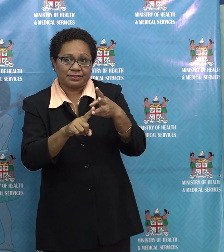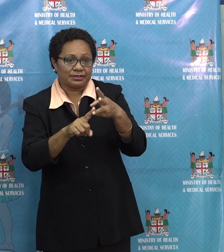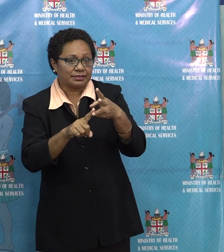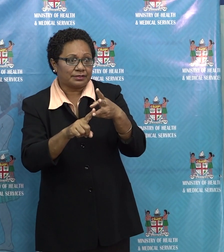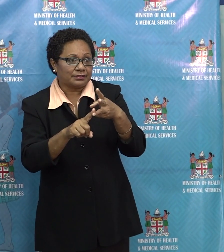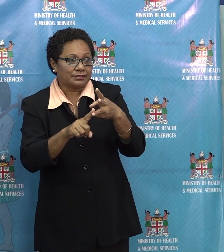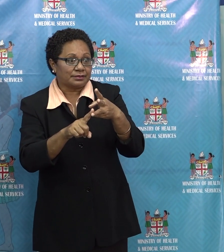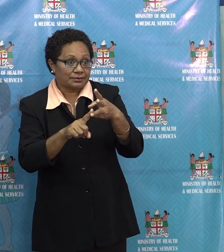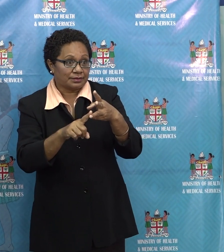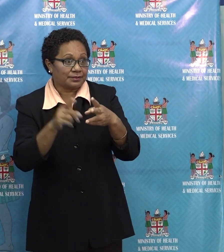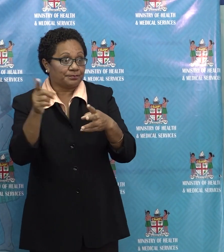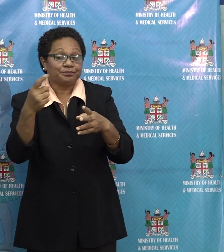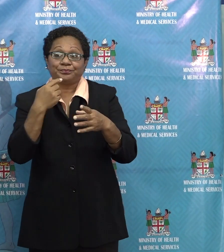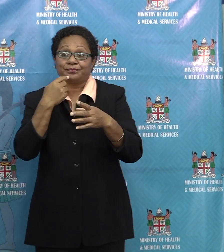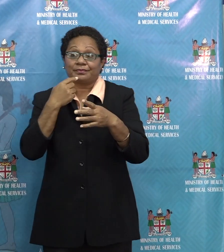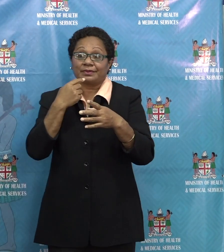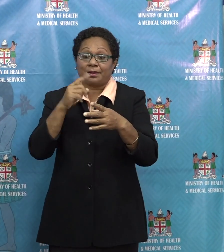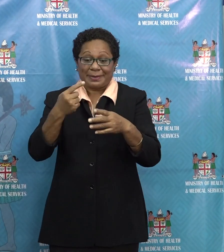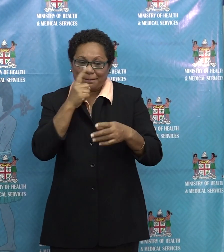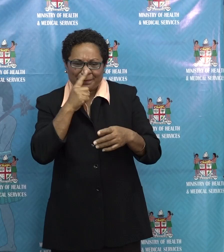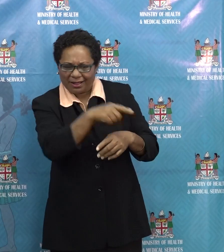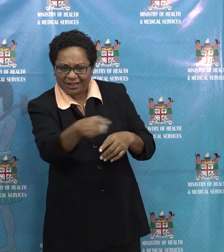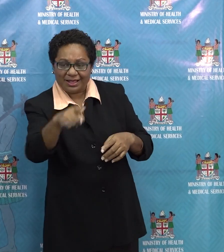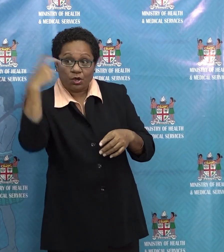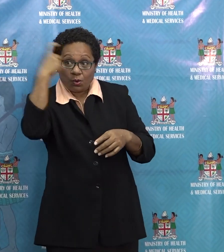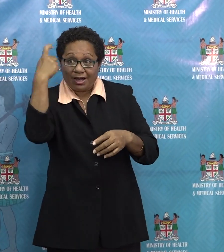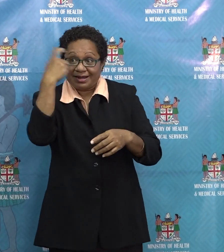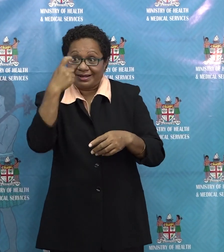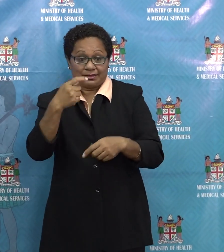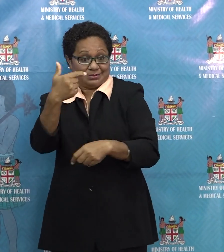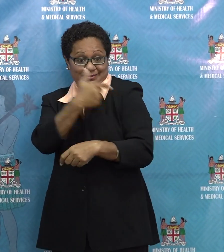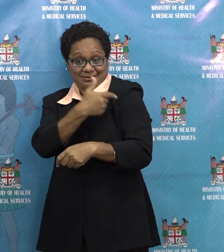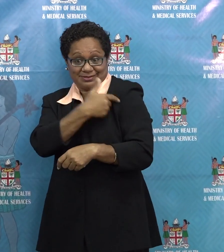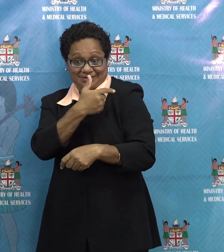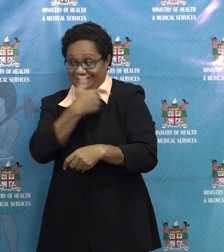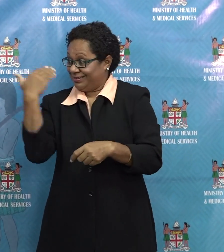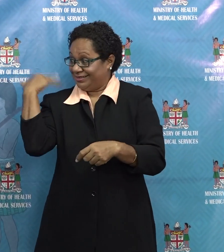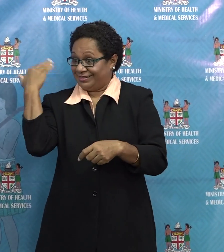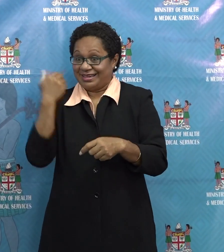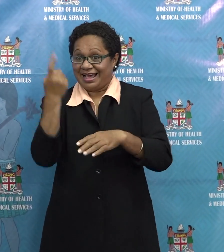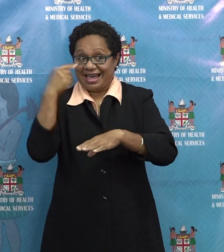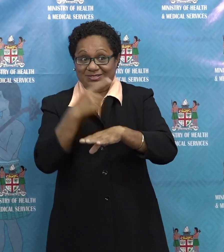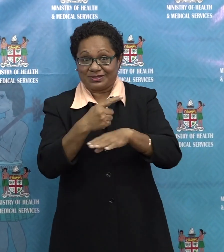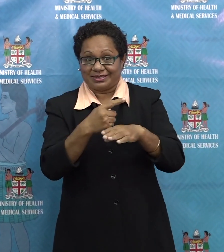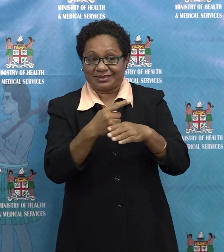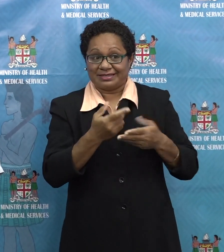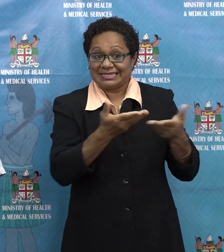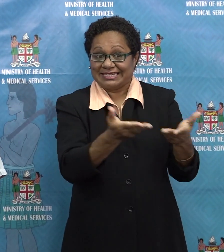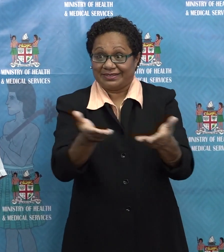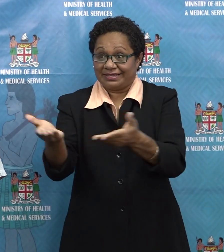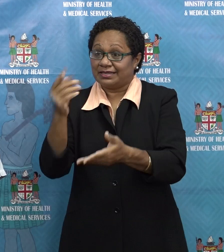also a concern that's come out from the public that the current vaccinations, or the ones that was rolling out last week or the week before